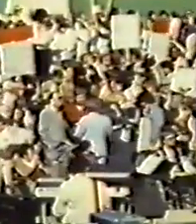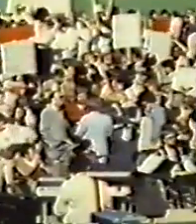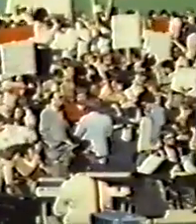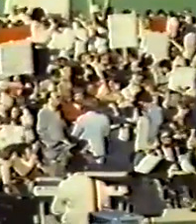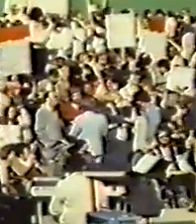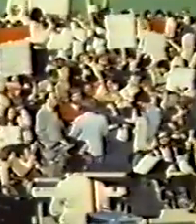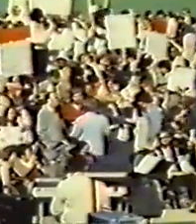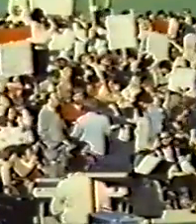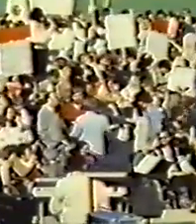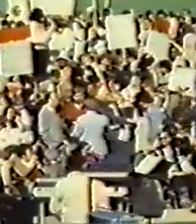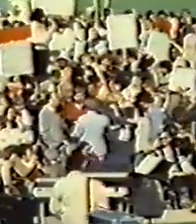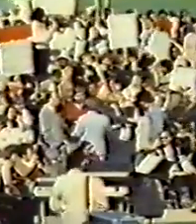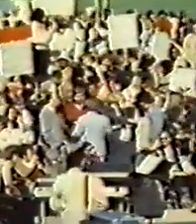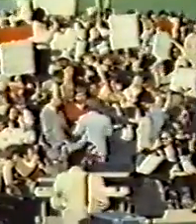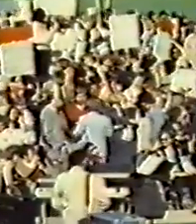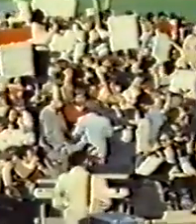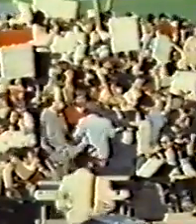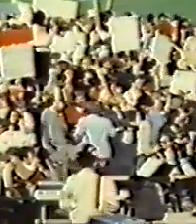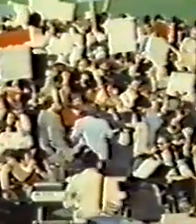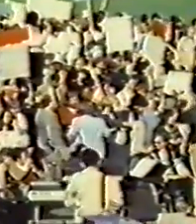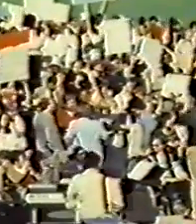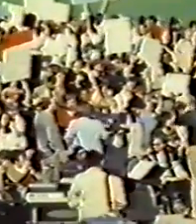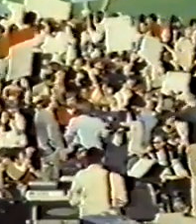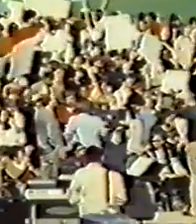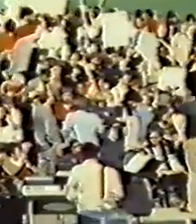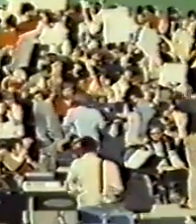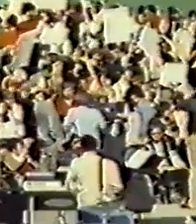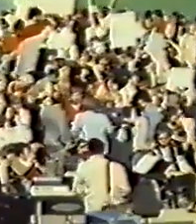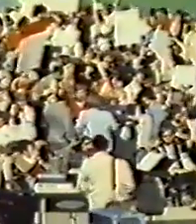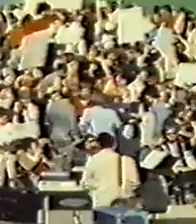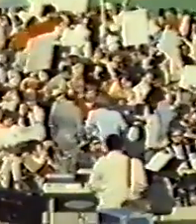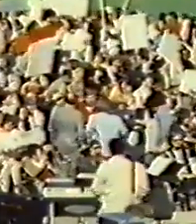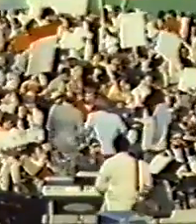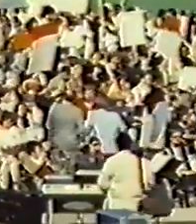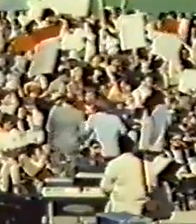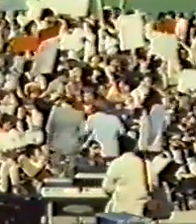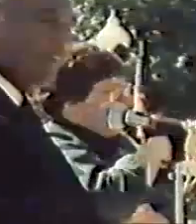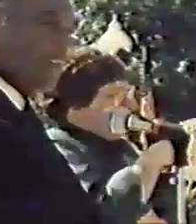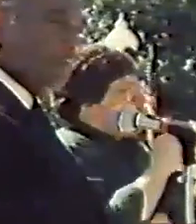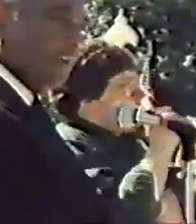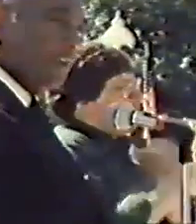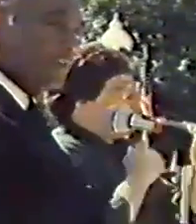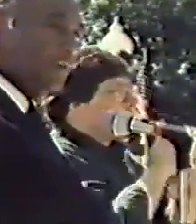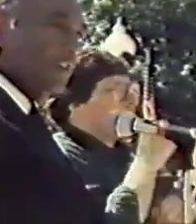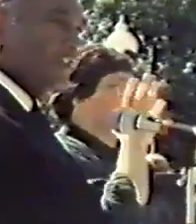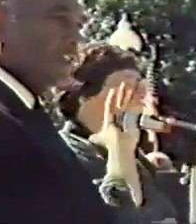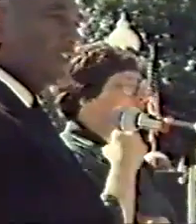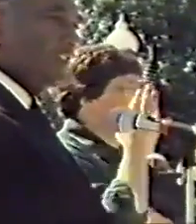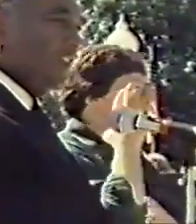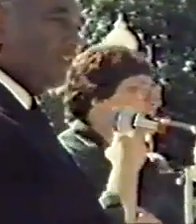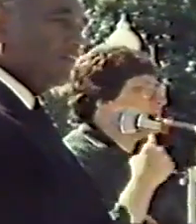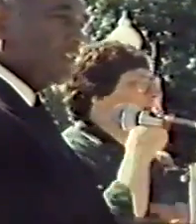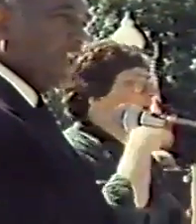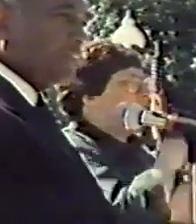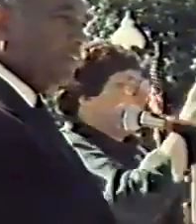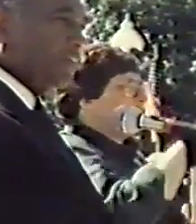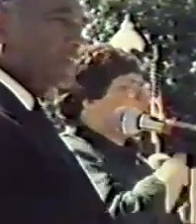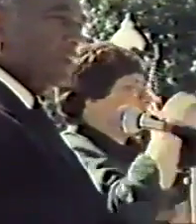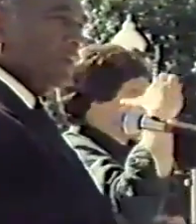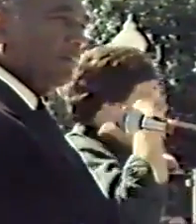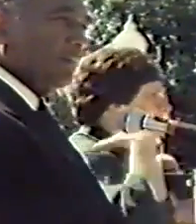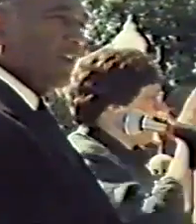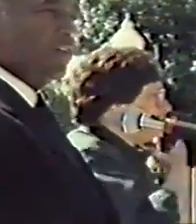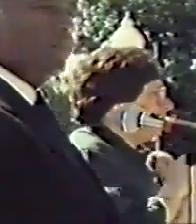by whatever may happen today. And I can tell you out of my 40 years of experience in the nation's